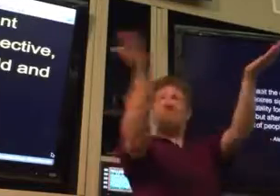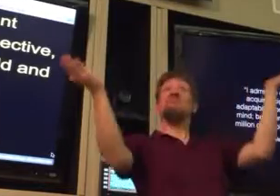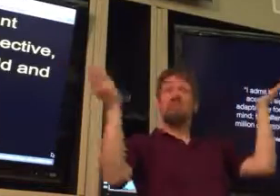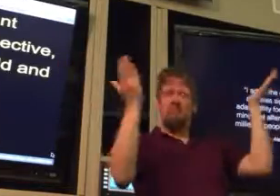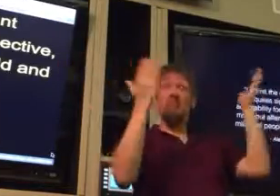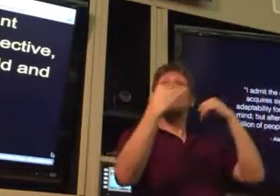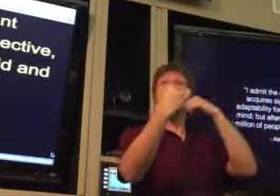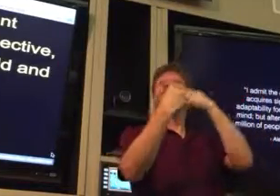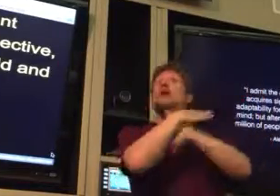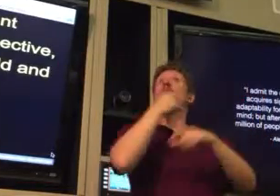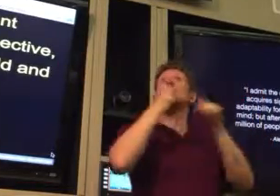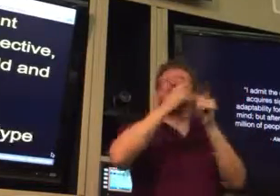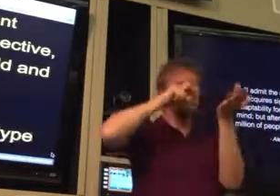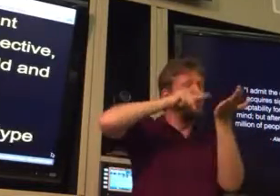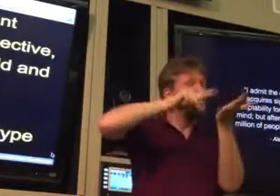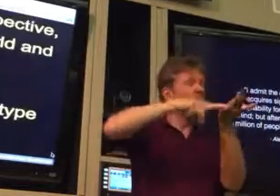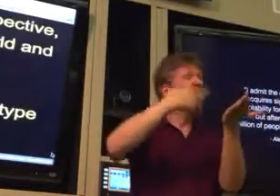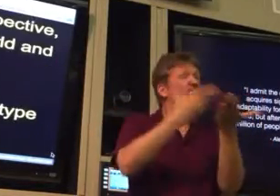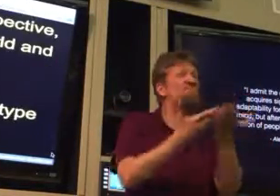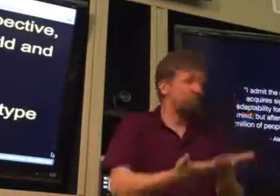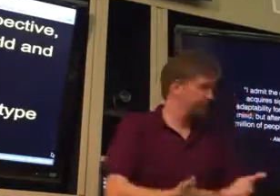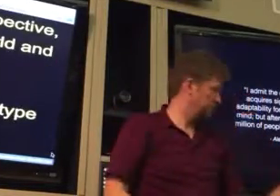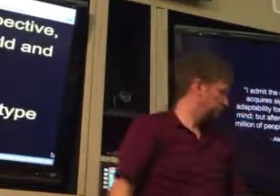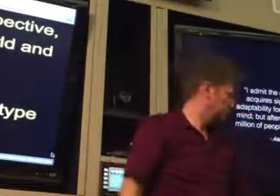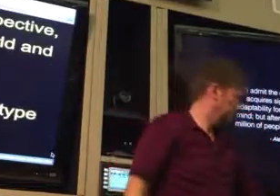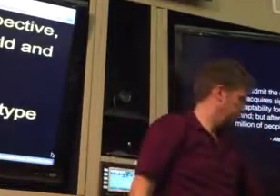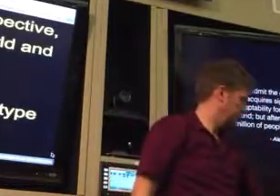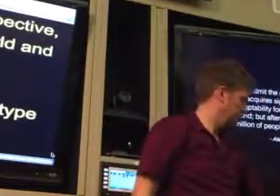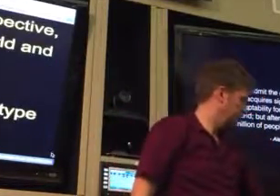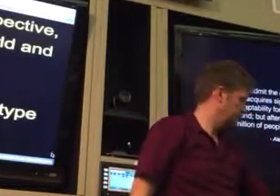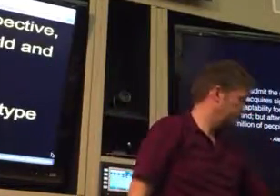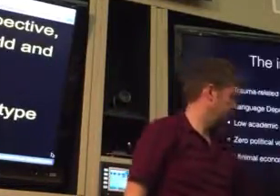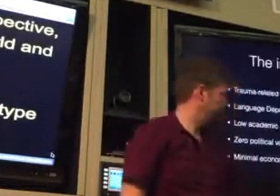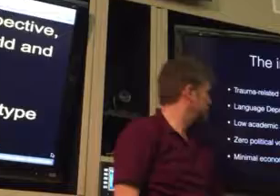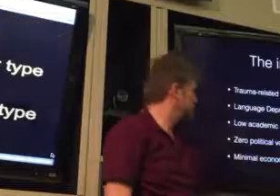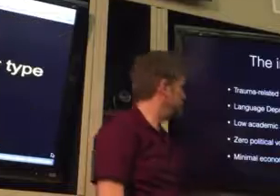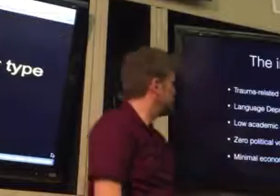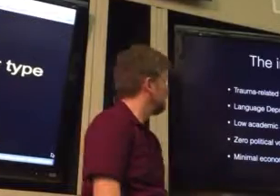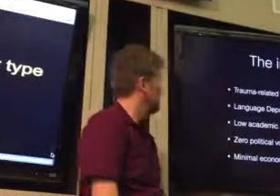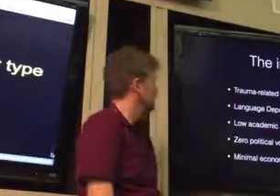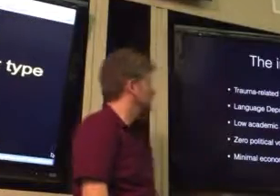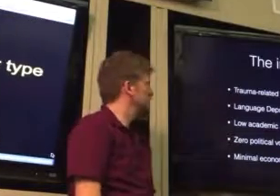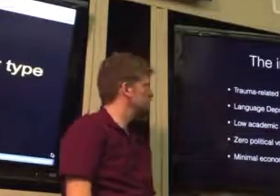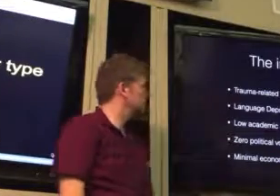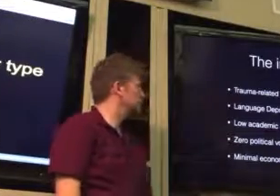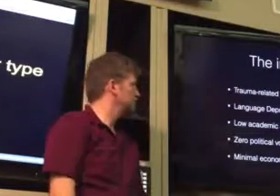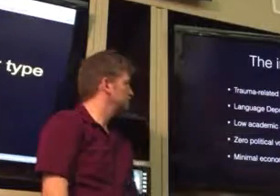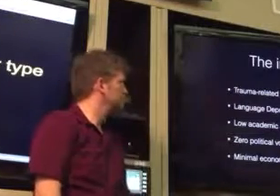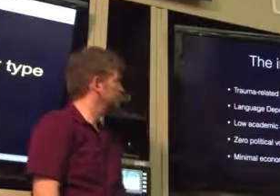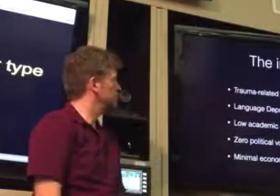of colonization from the system does truly happen, and here's some facts related to